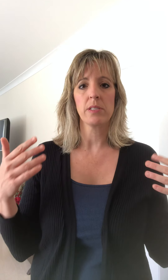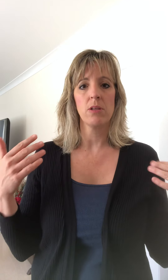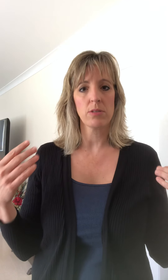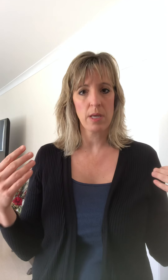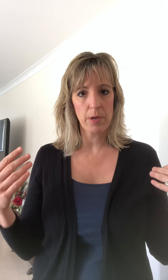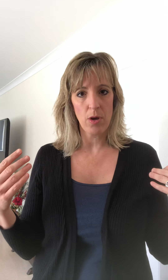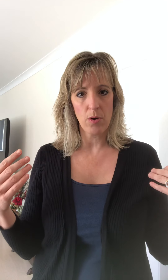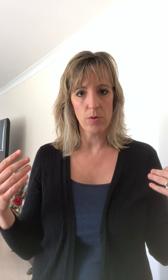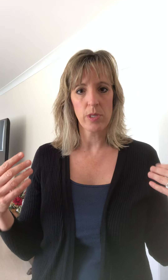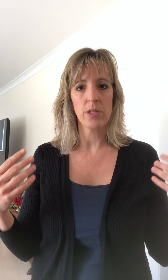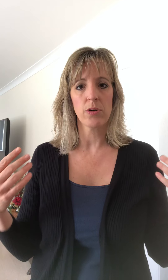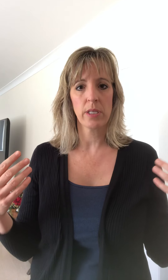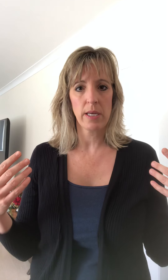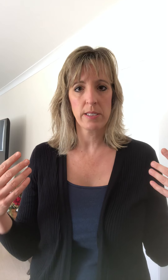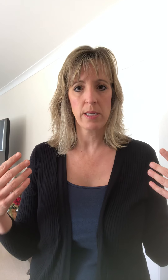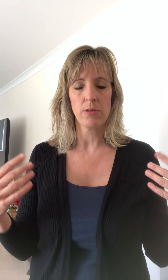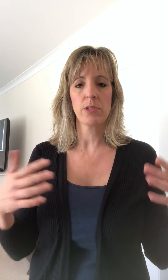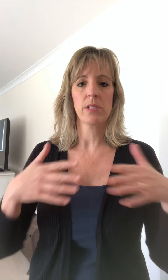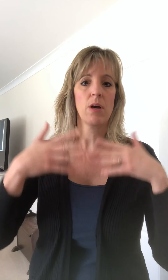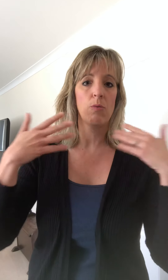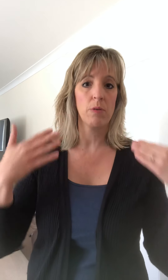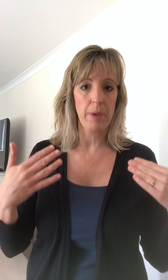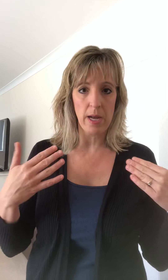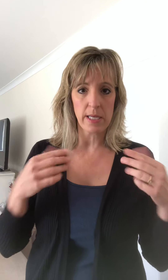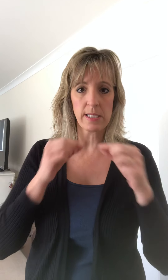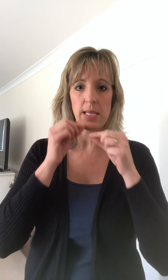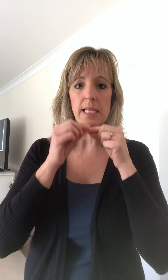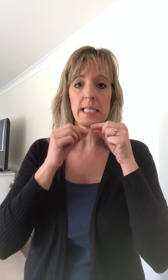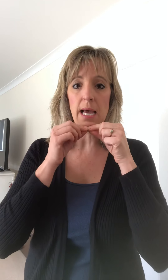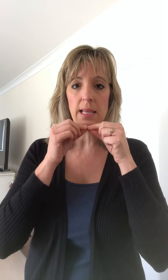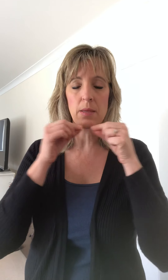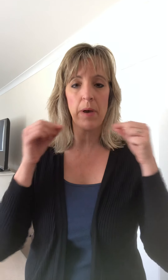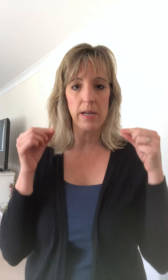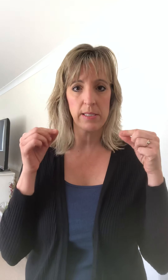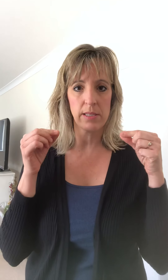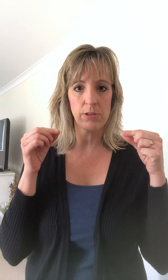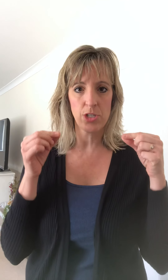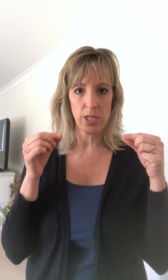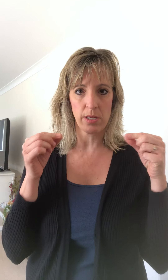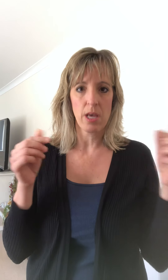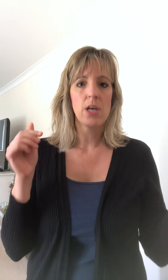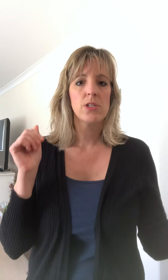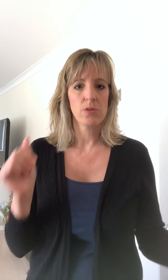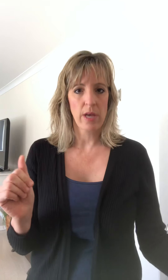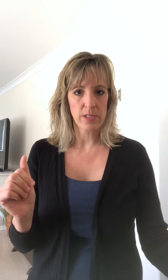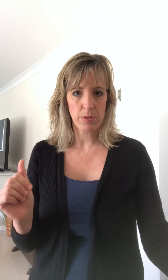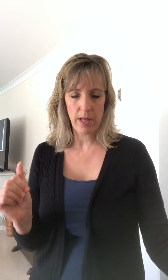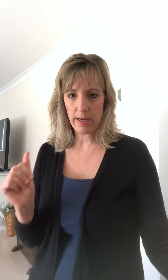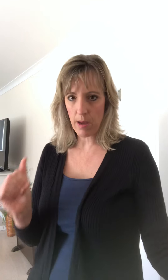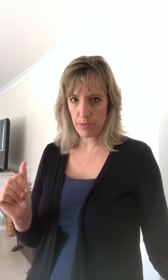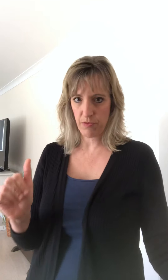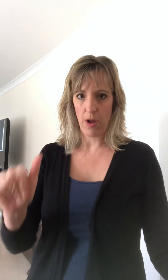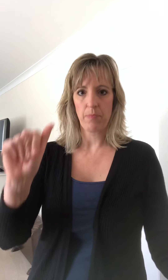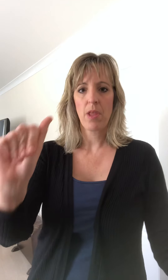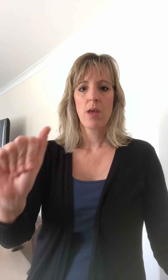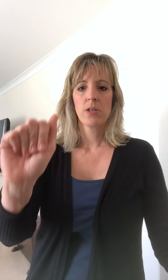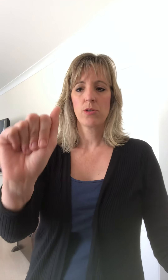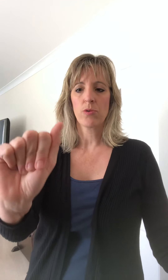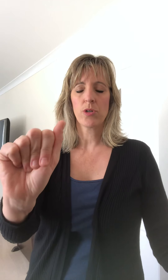long time ago in the early 1800s, and they all wore bonnets and they tied the bonnets at their chin. So that's where that comes from. So girl